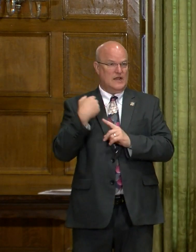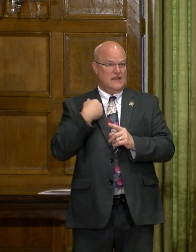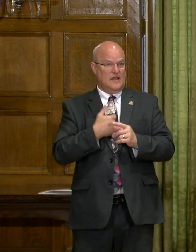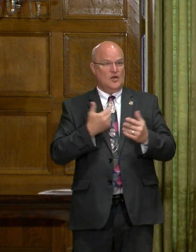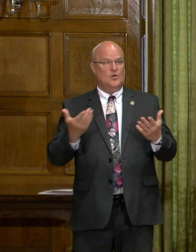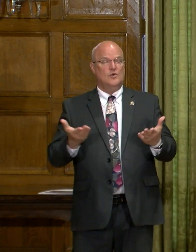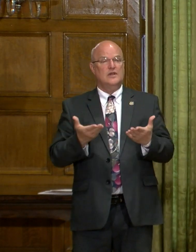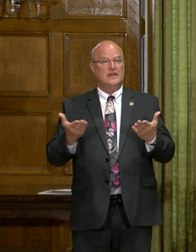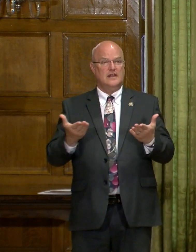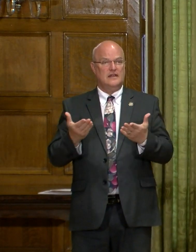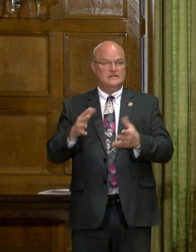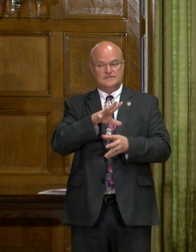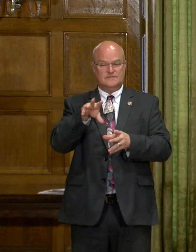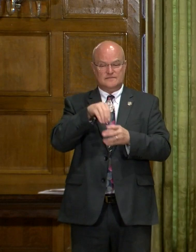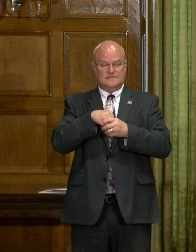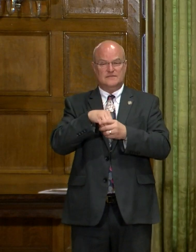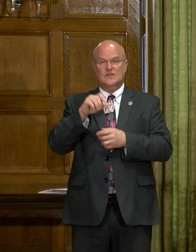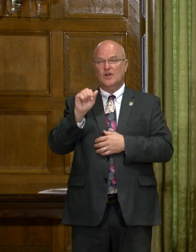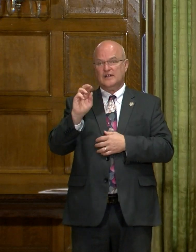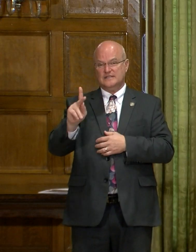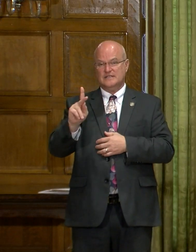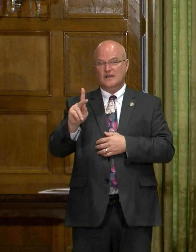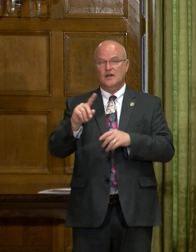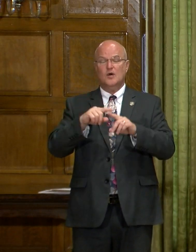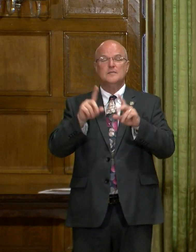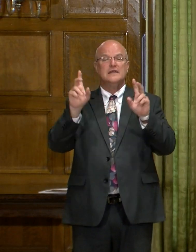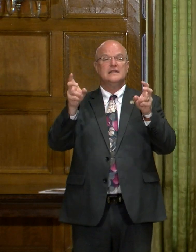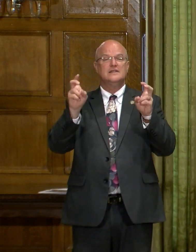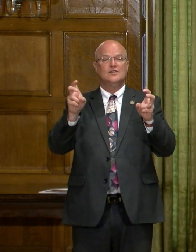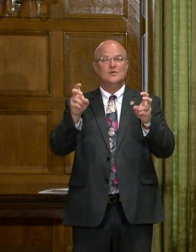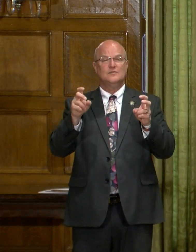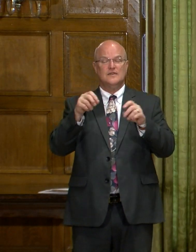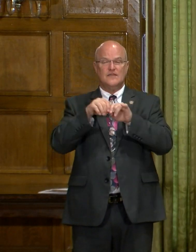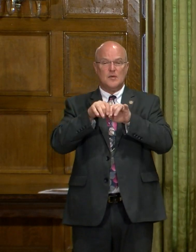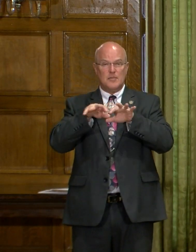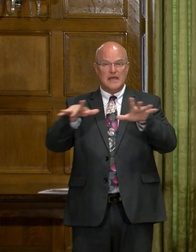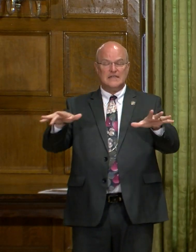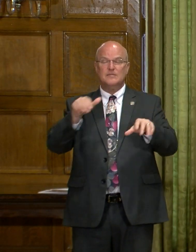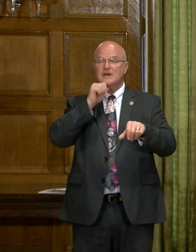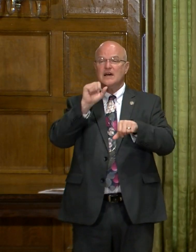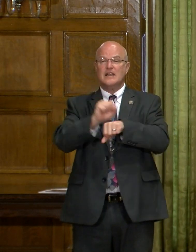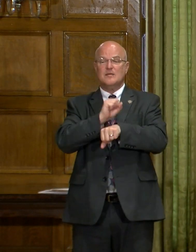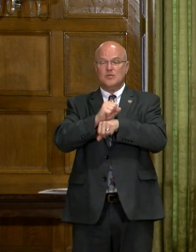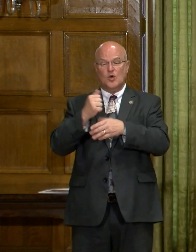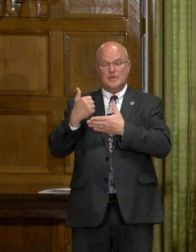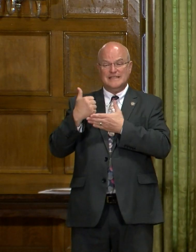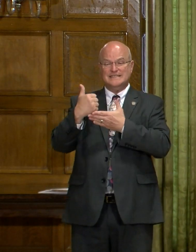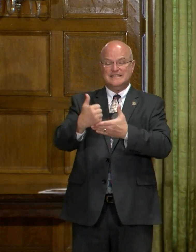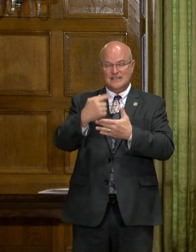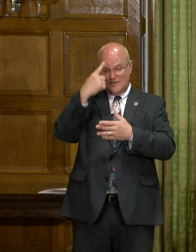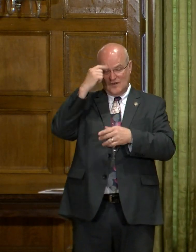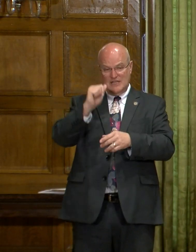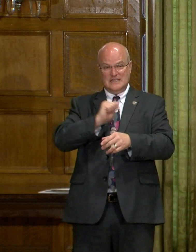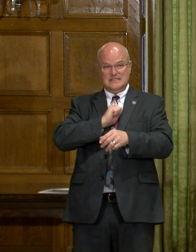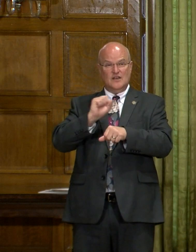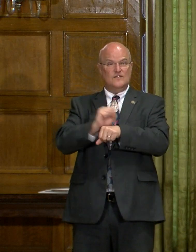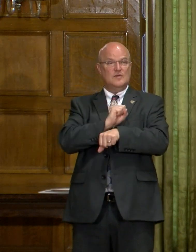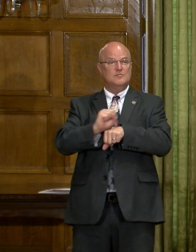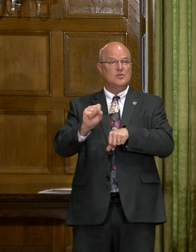we're in Arkansas, but in terms of the pandemic unemployment assistance for the